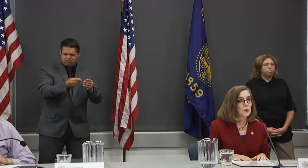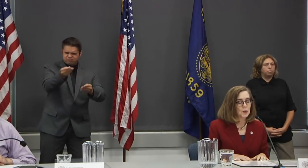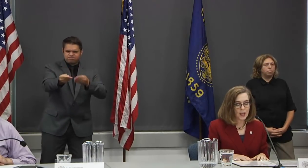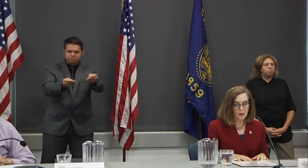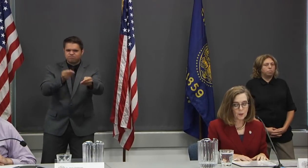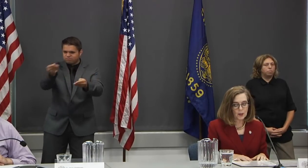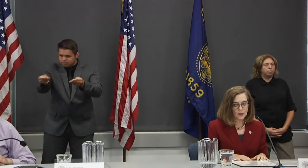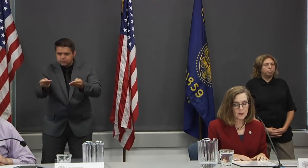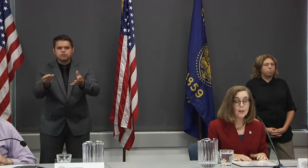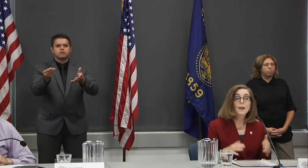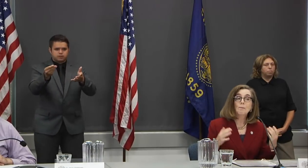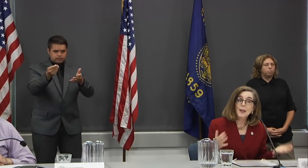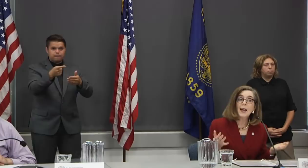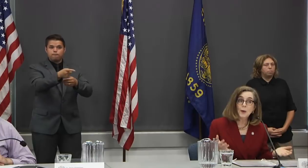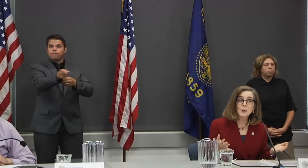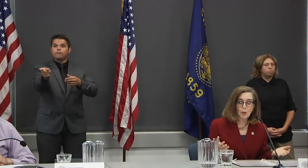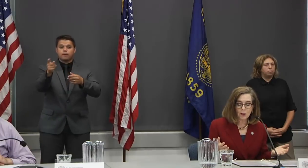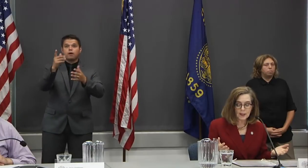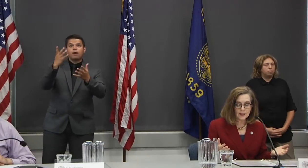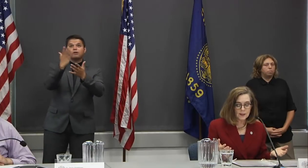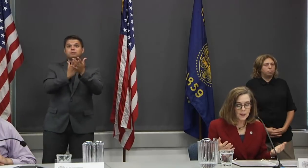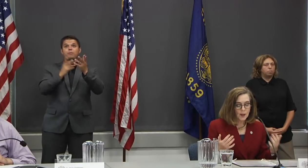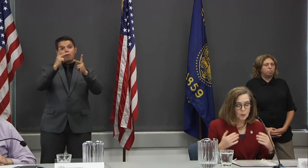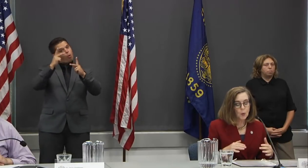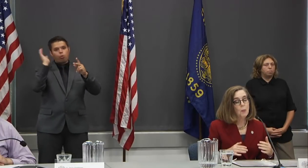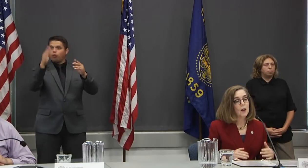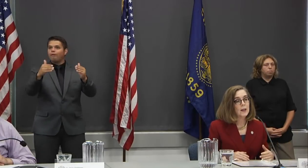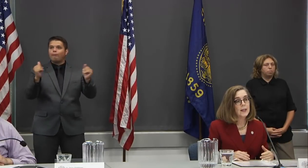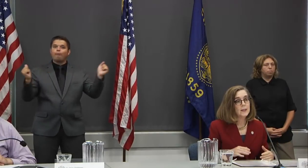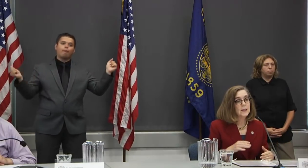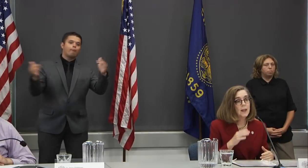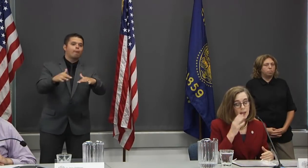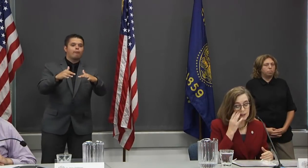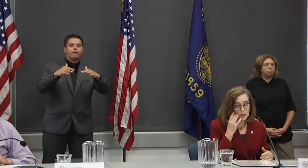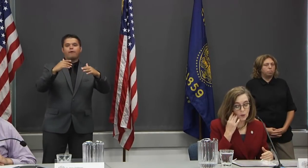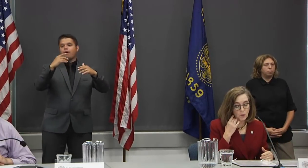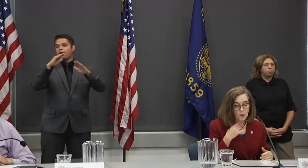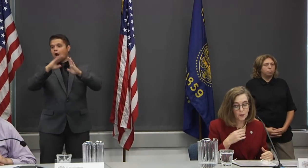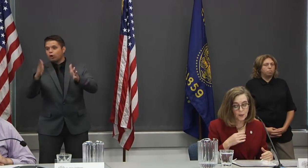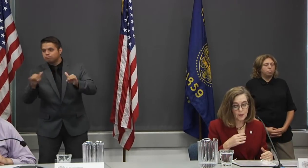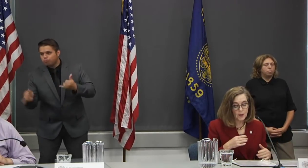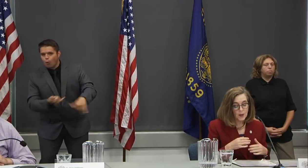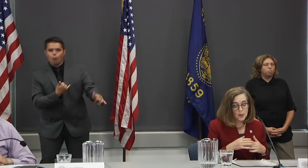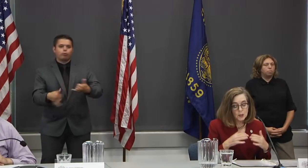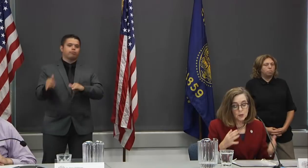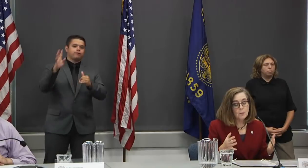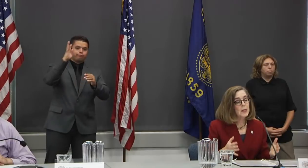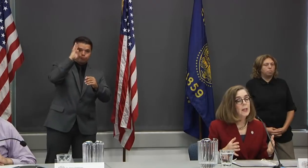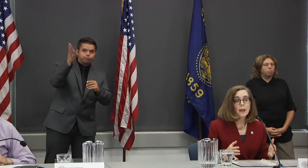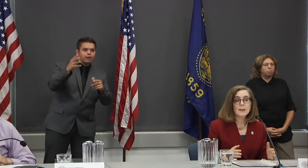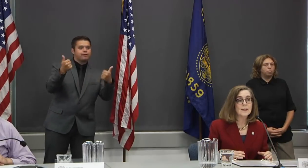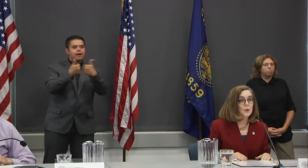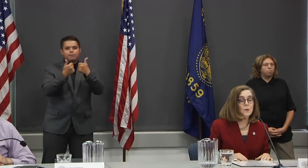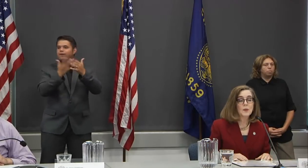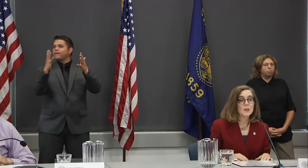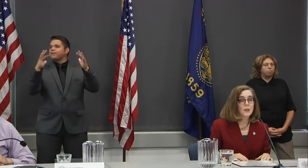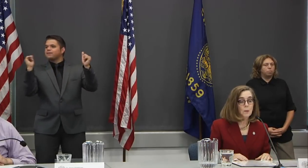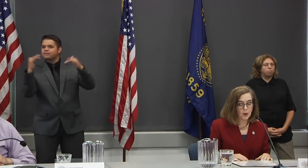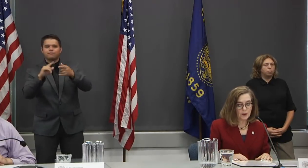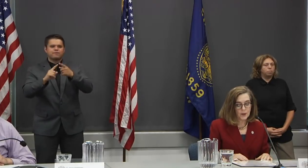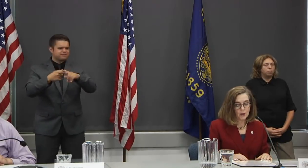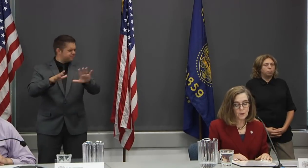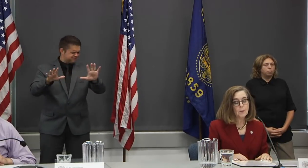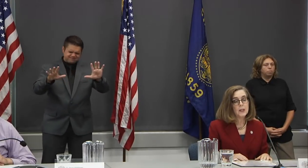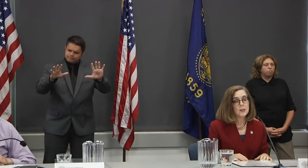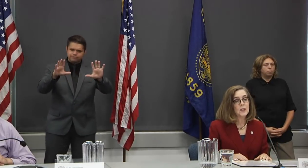large social gatherings, big house parties, pool parties, and so forth. Too many cases over this